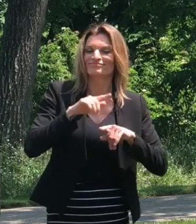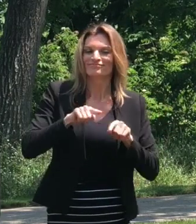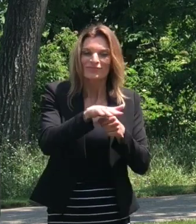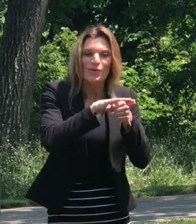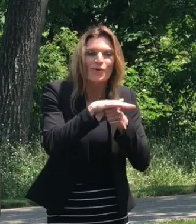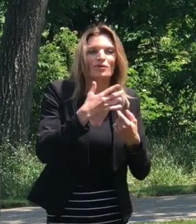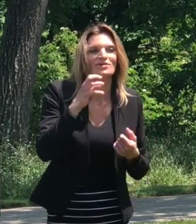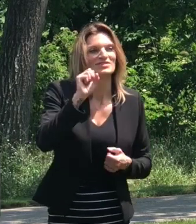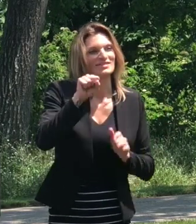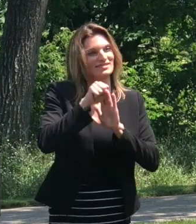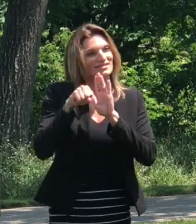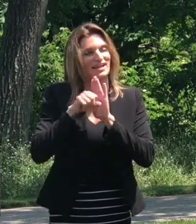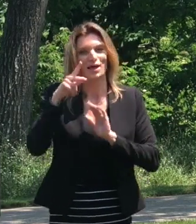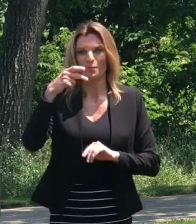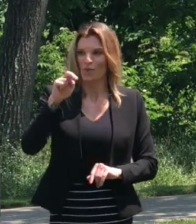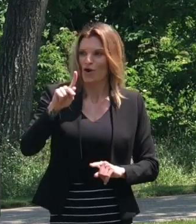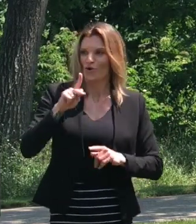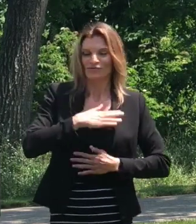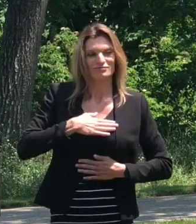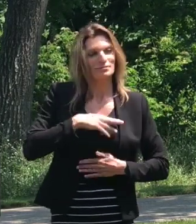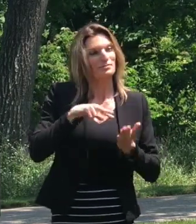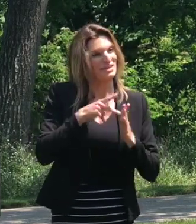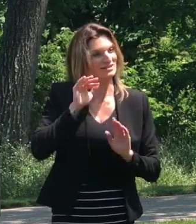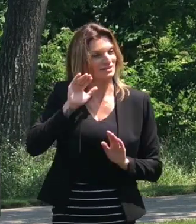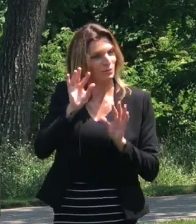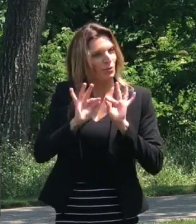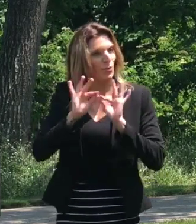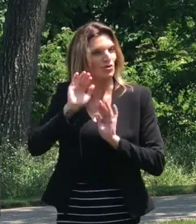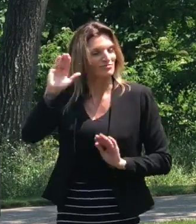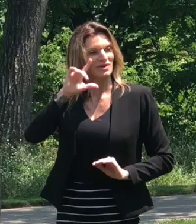parks, and so it would be great if the legislature would get